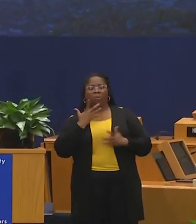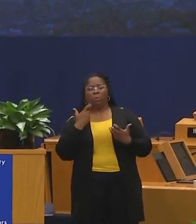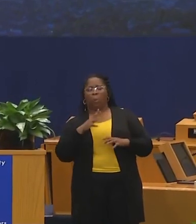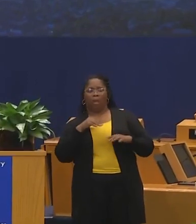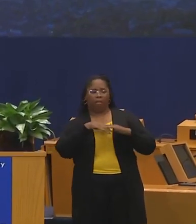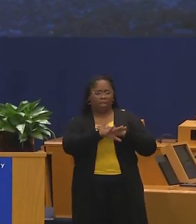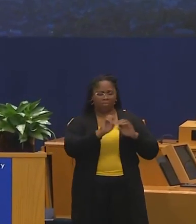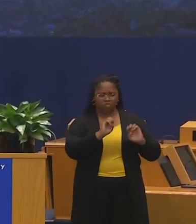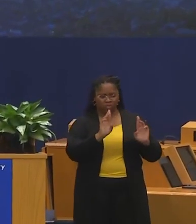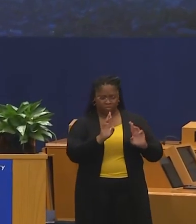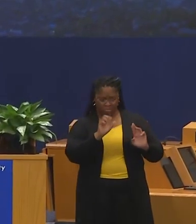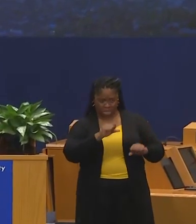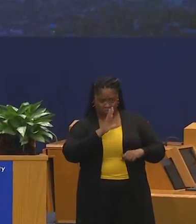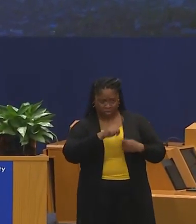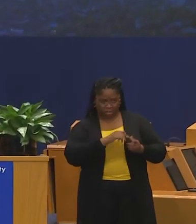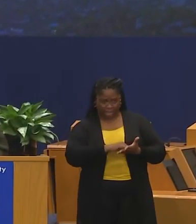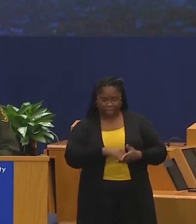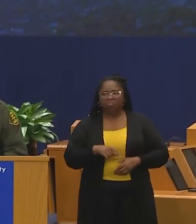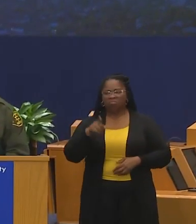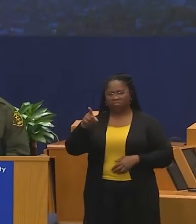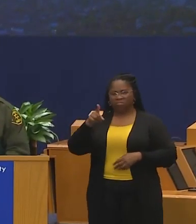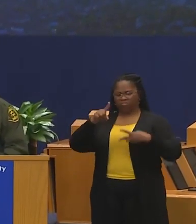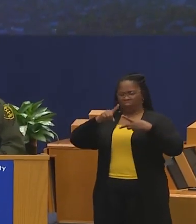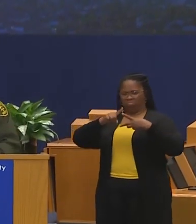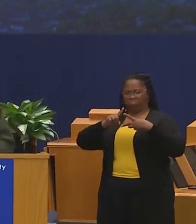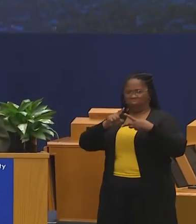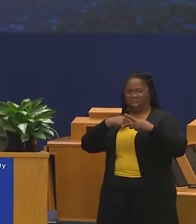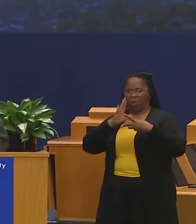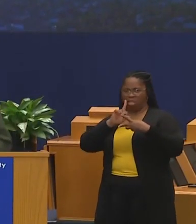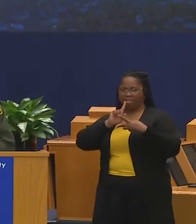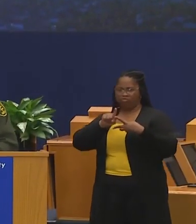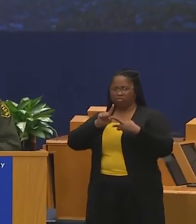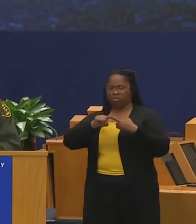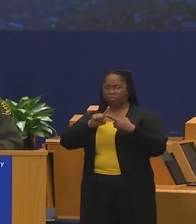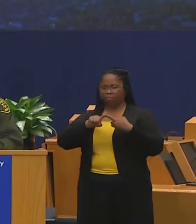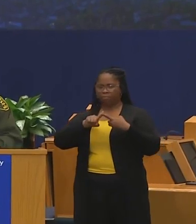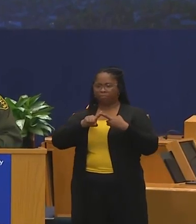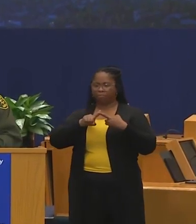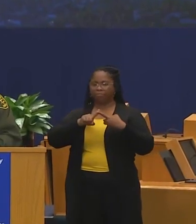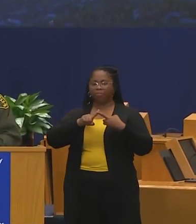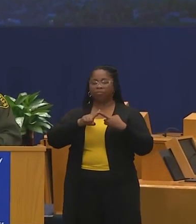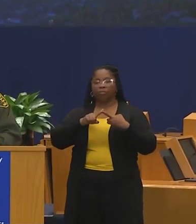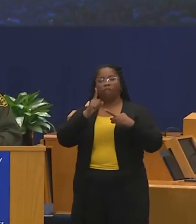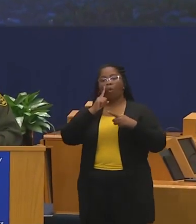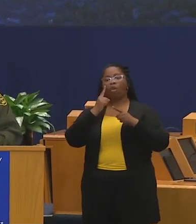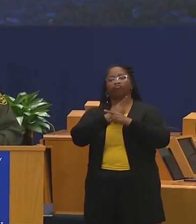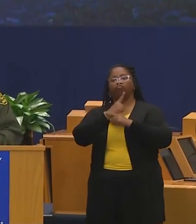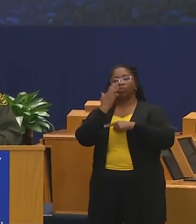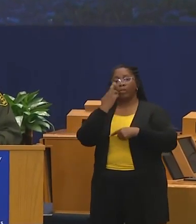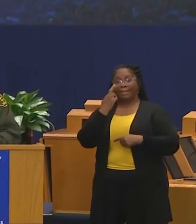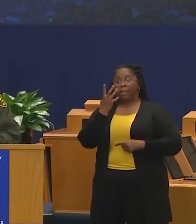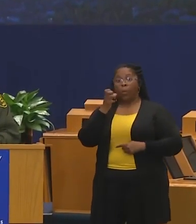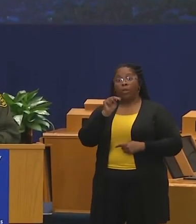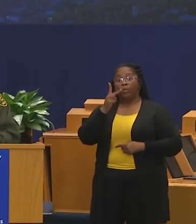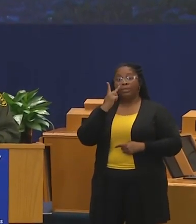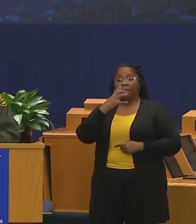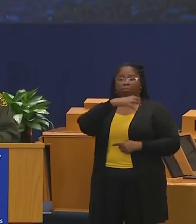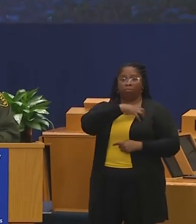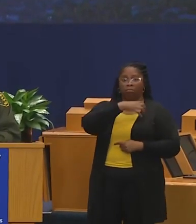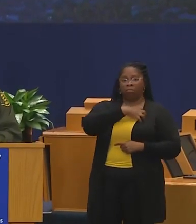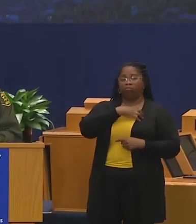well? Let me address the first part of the question. As a matter of practicality, when you see officers, deputies in their